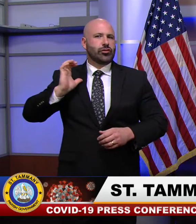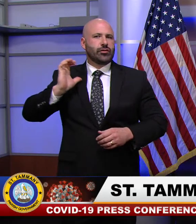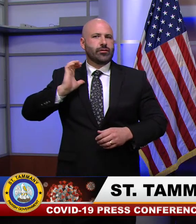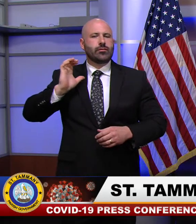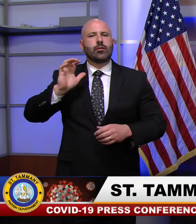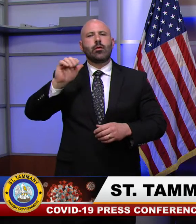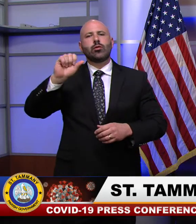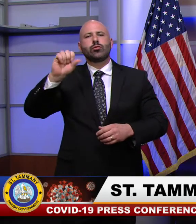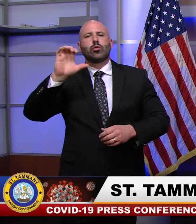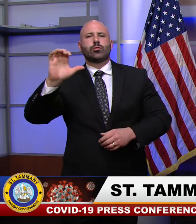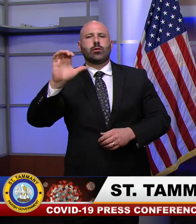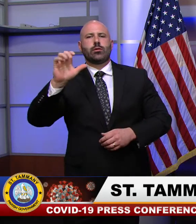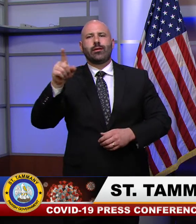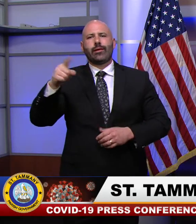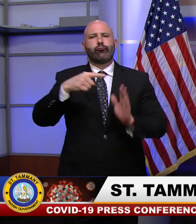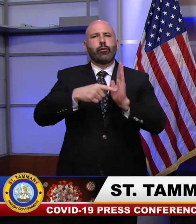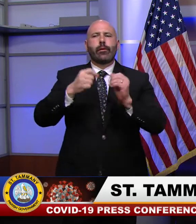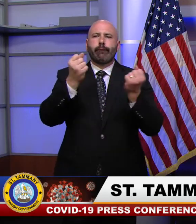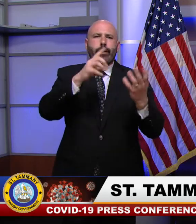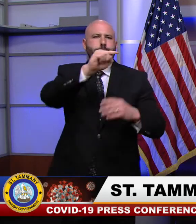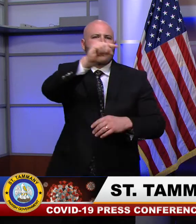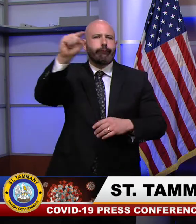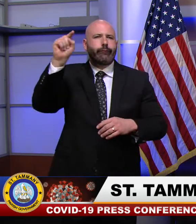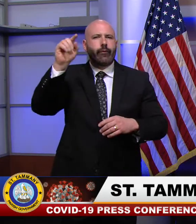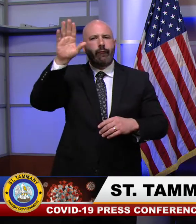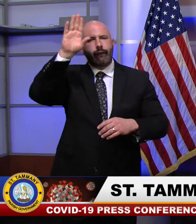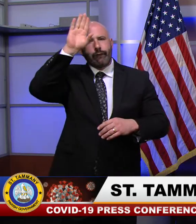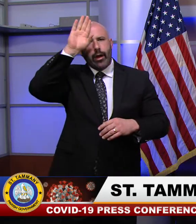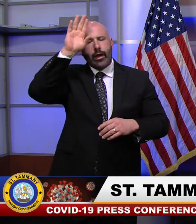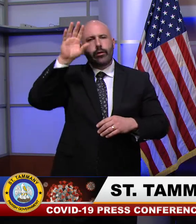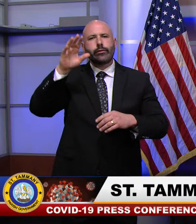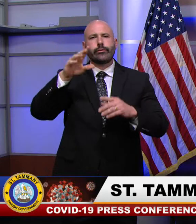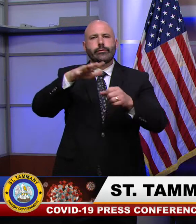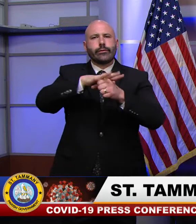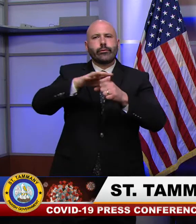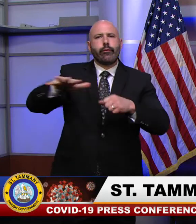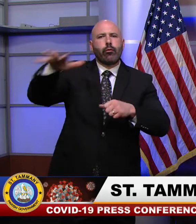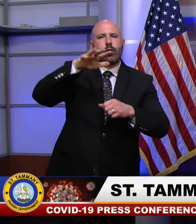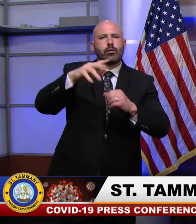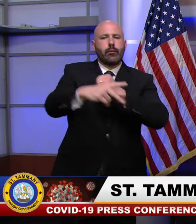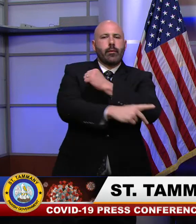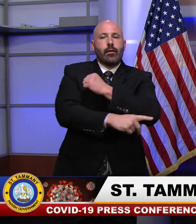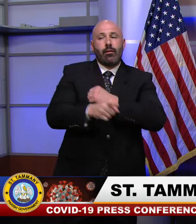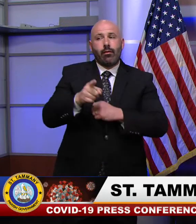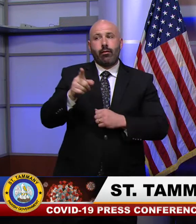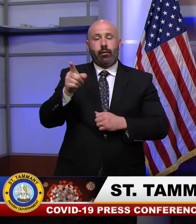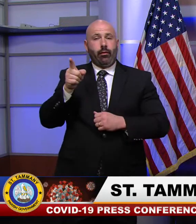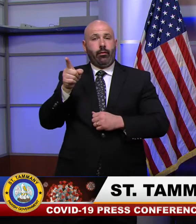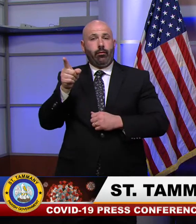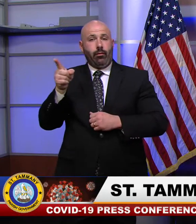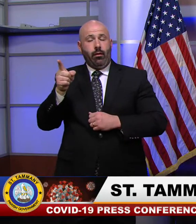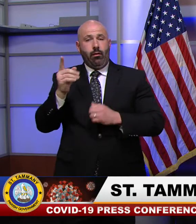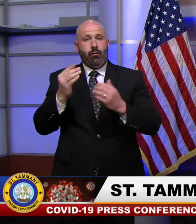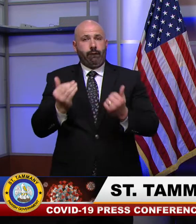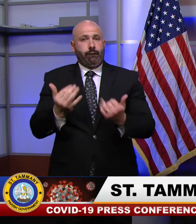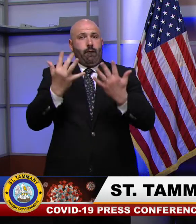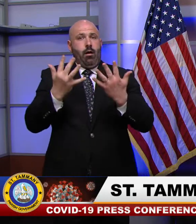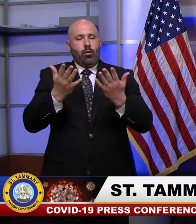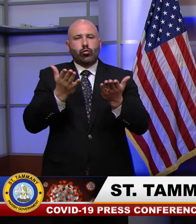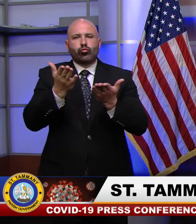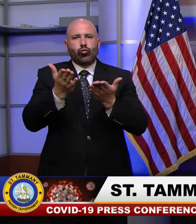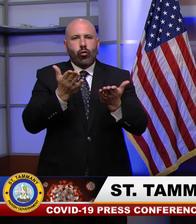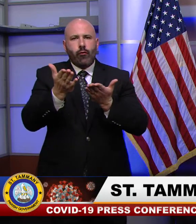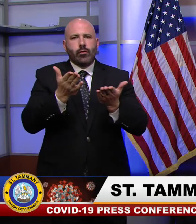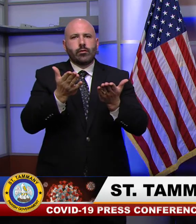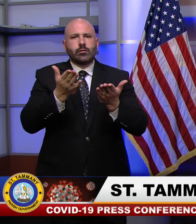the numerous fire districts across the parish. The St. Tammany Parish Fire Service is doing